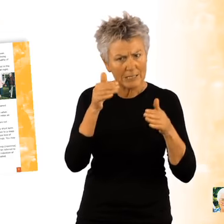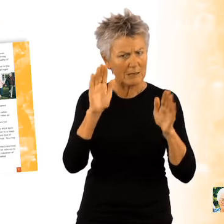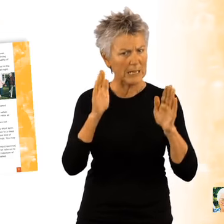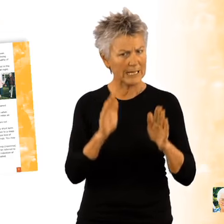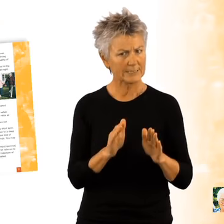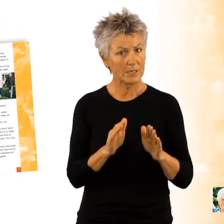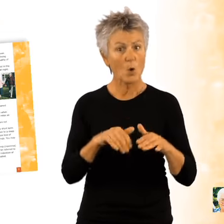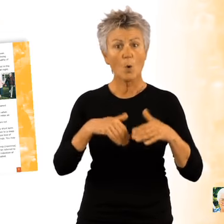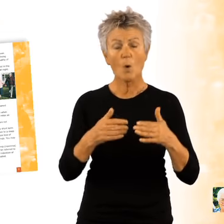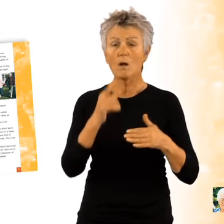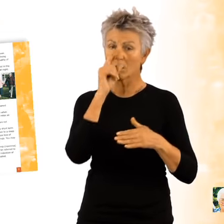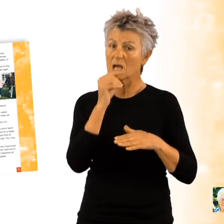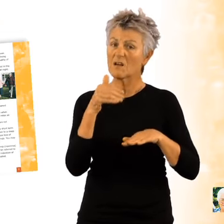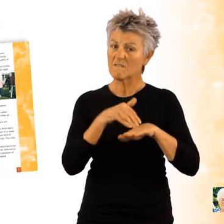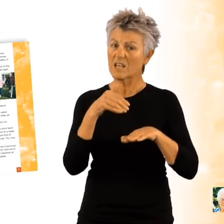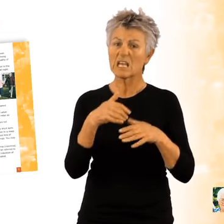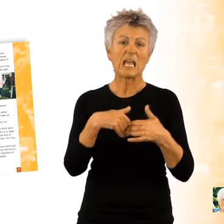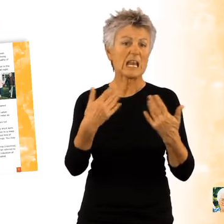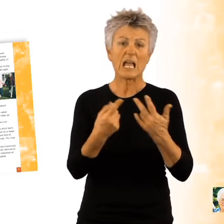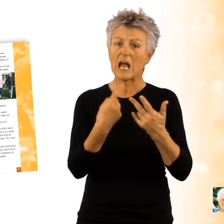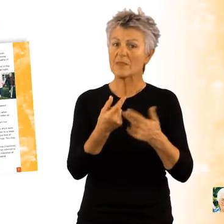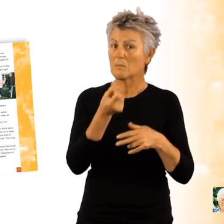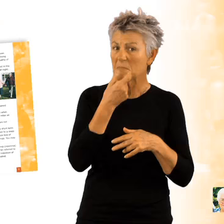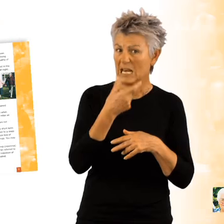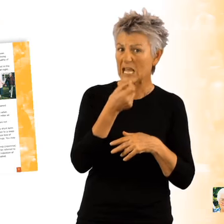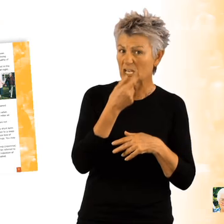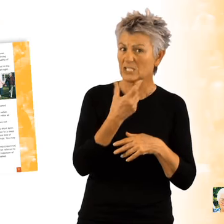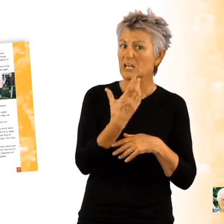You may also find you come to depend upon them.